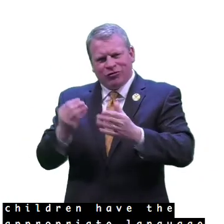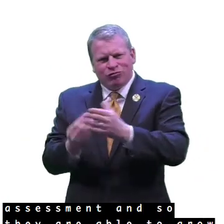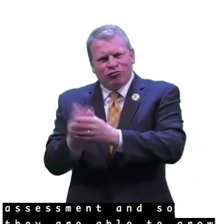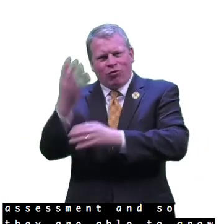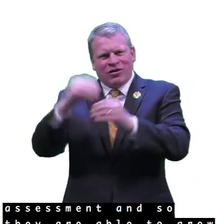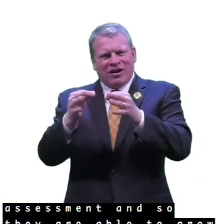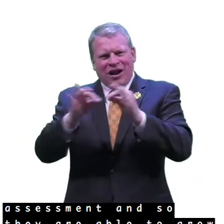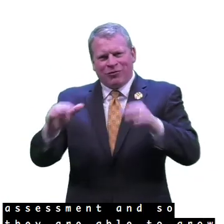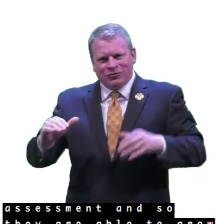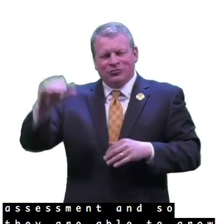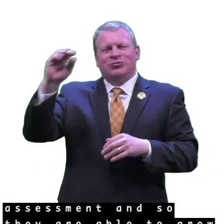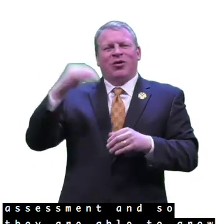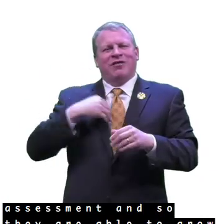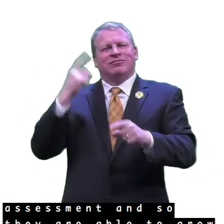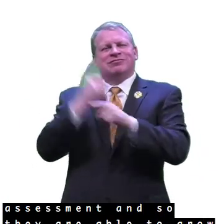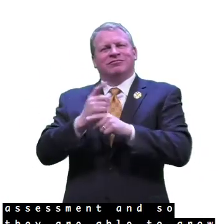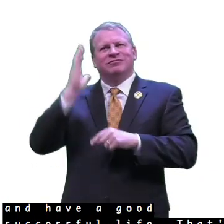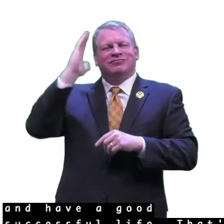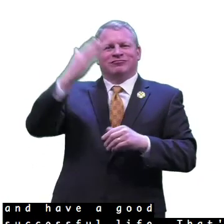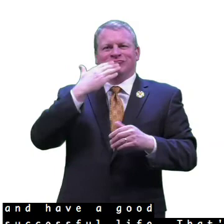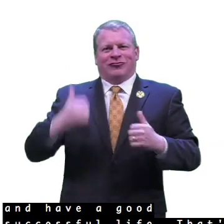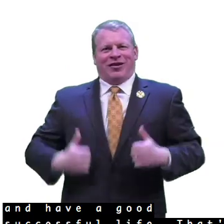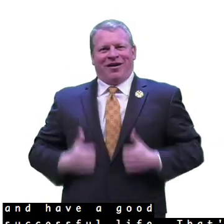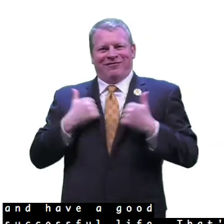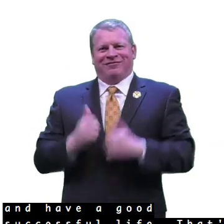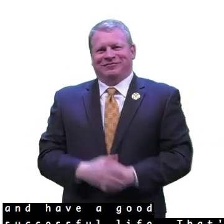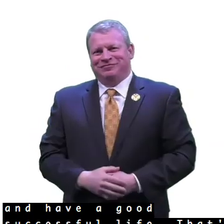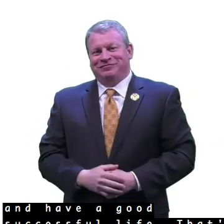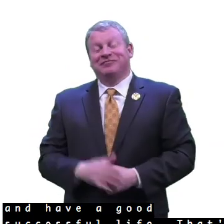language assessment, and so they are able to grow and have a good, successful